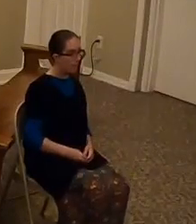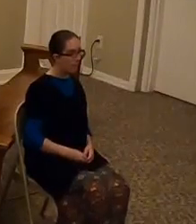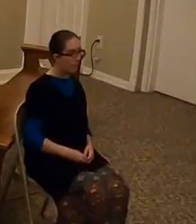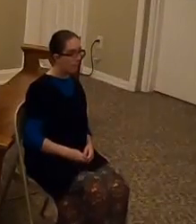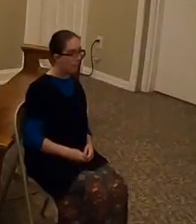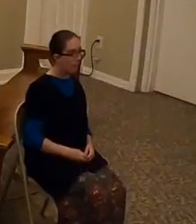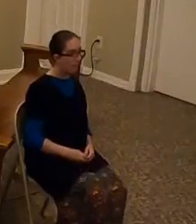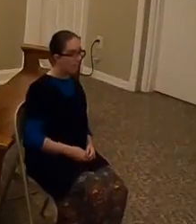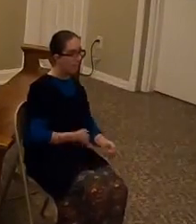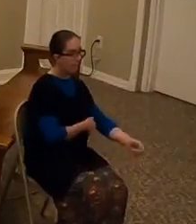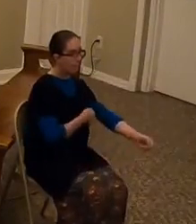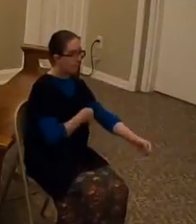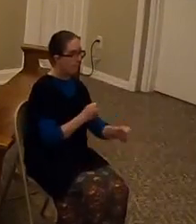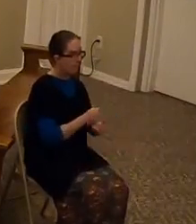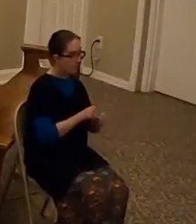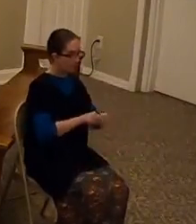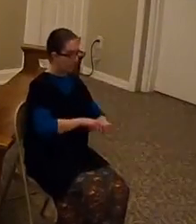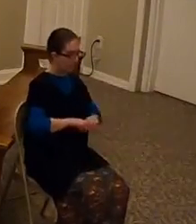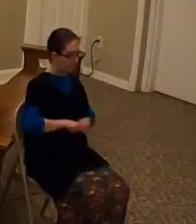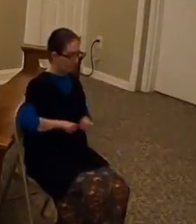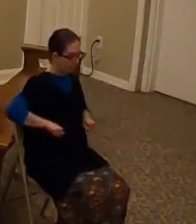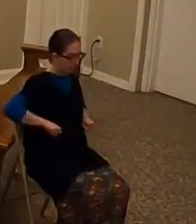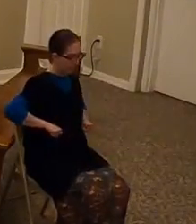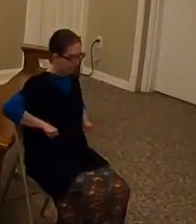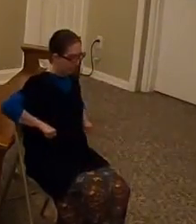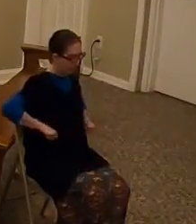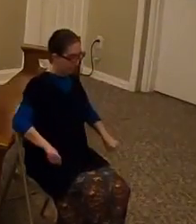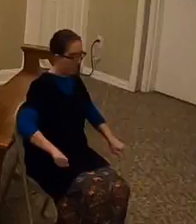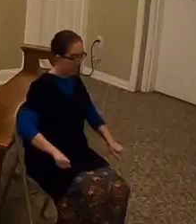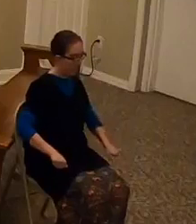now. I wouldn't dare make an apron out of fig leaves. Despise y'all.